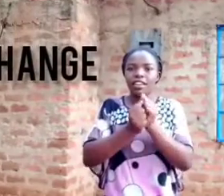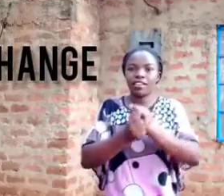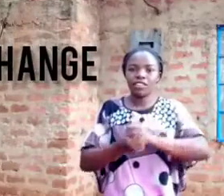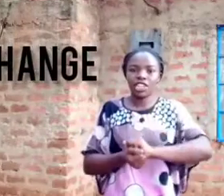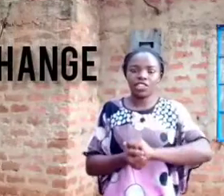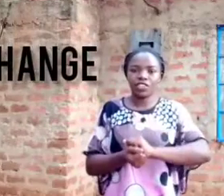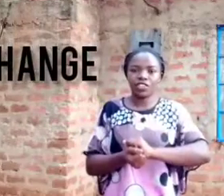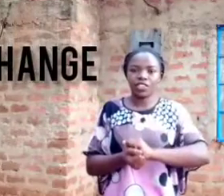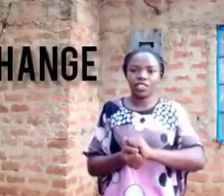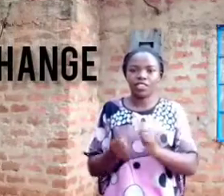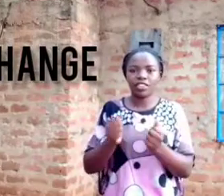Change.